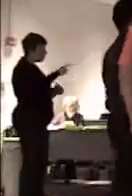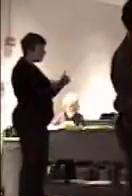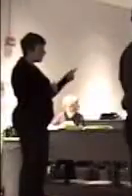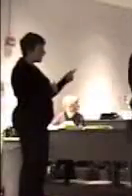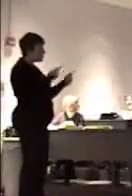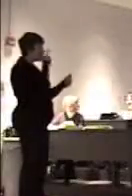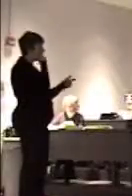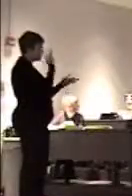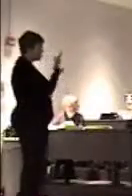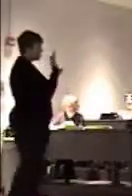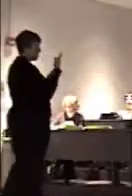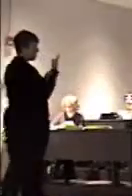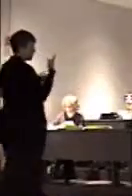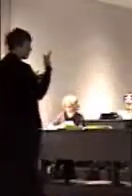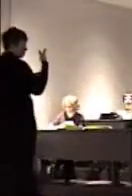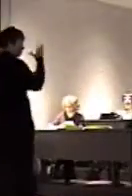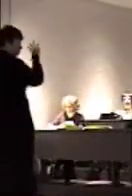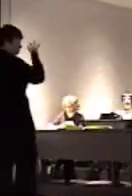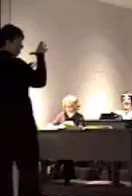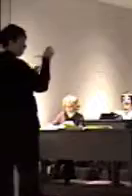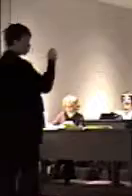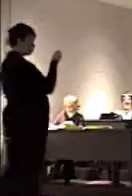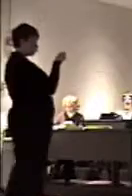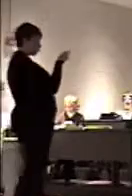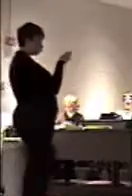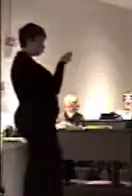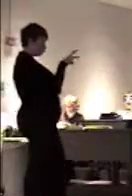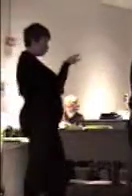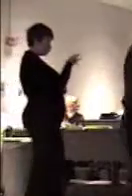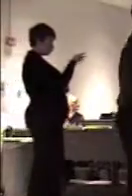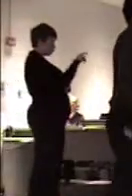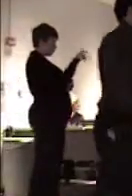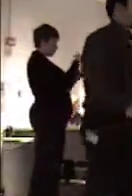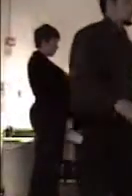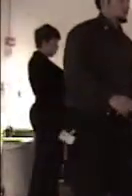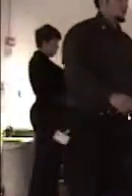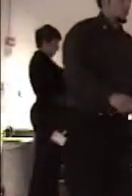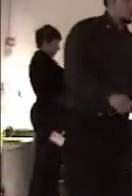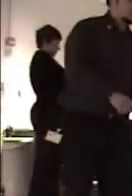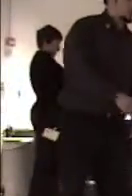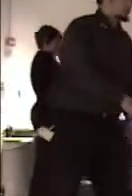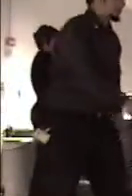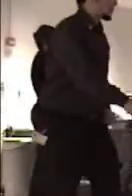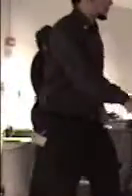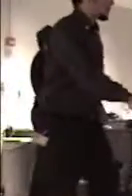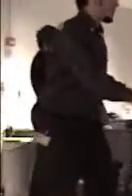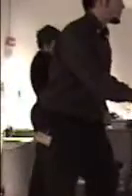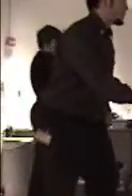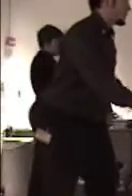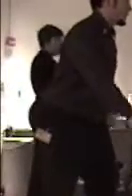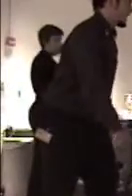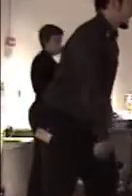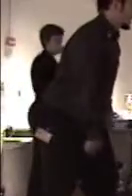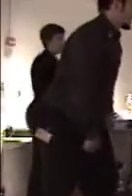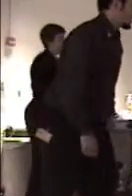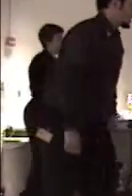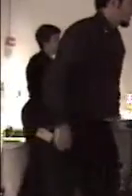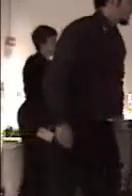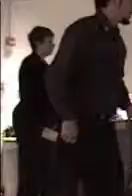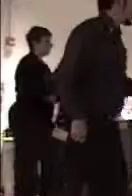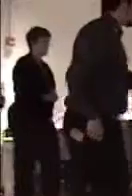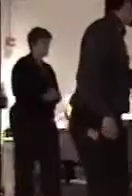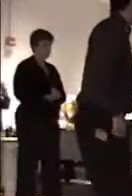You think maybe they were screwing on us a little bit? Just a tiny bit. Okay, here we go. This guy's going to throw a groin kick